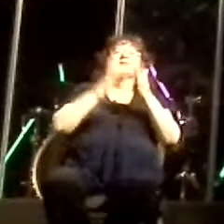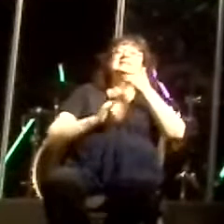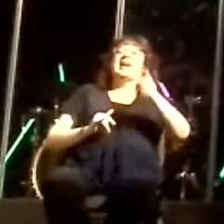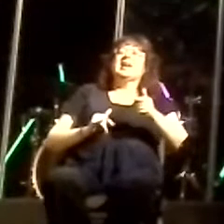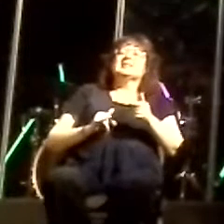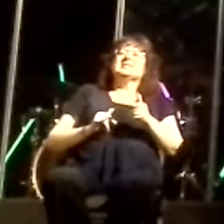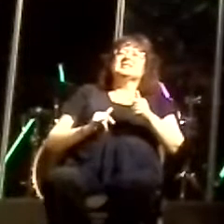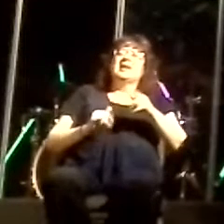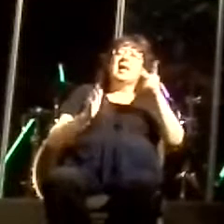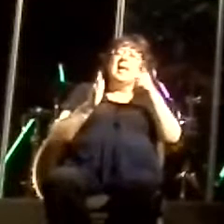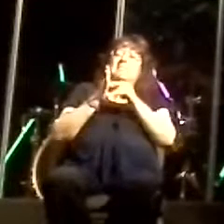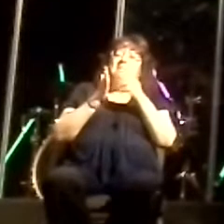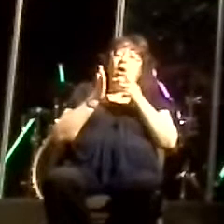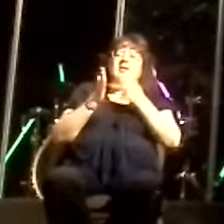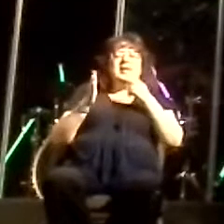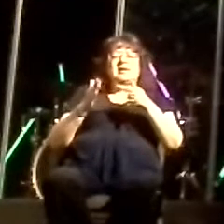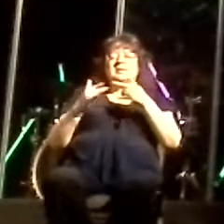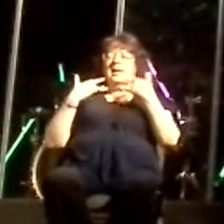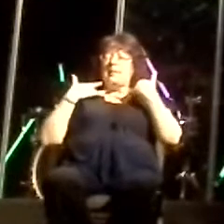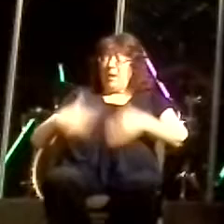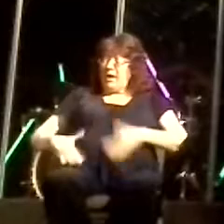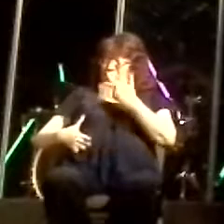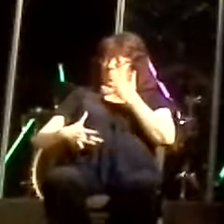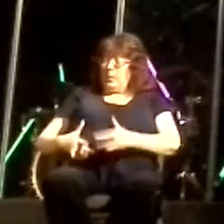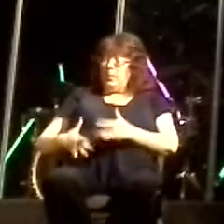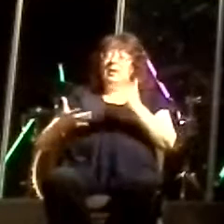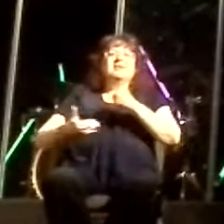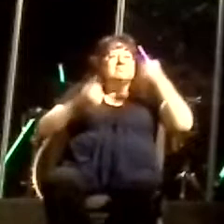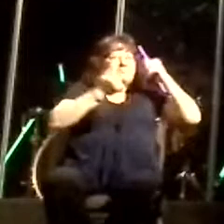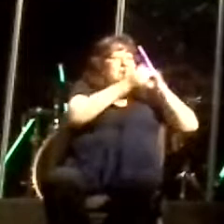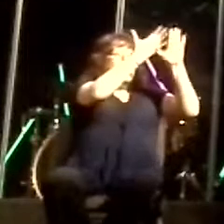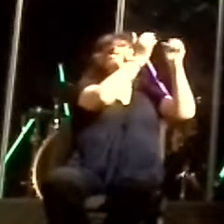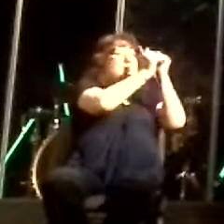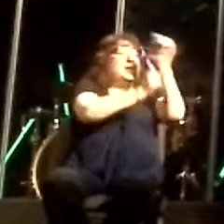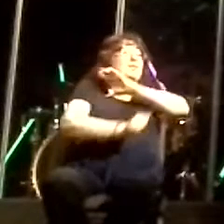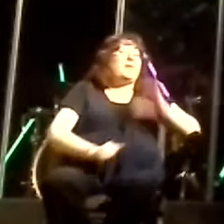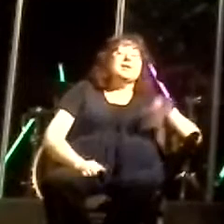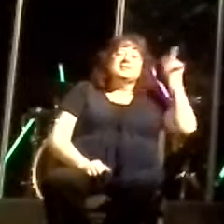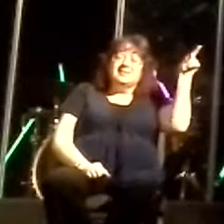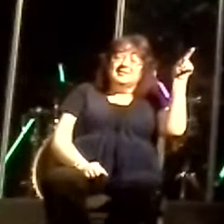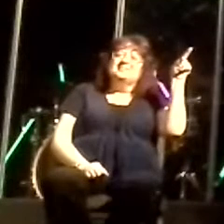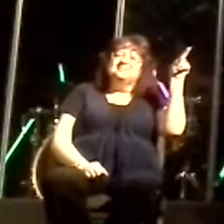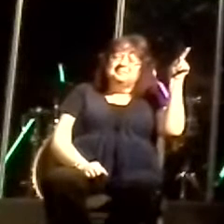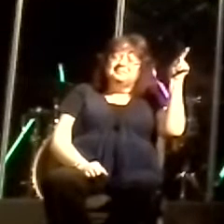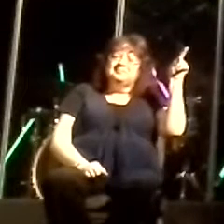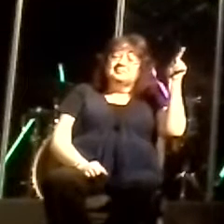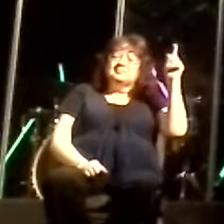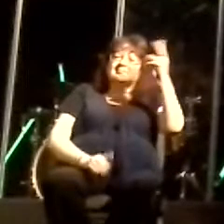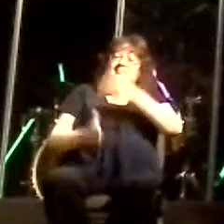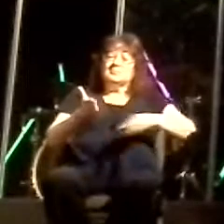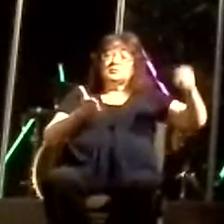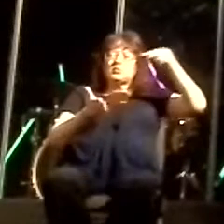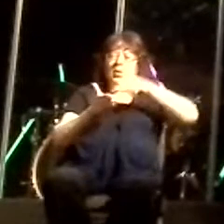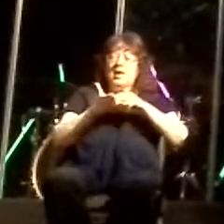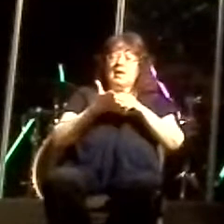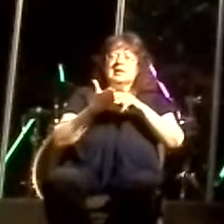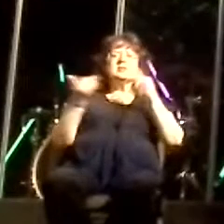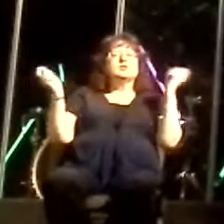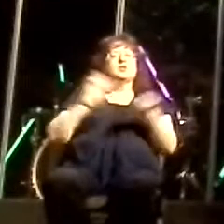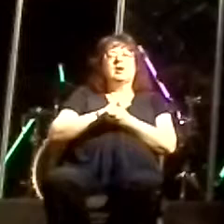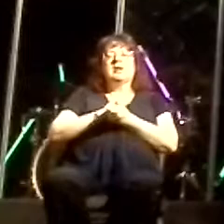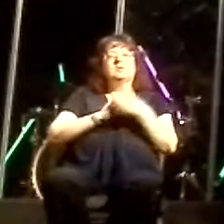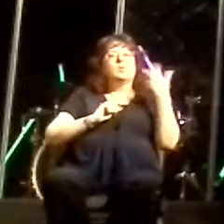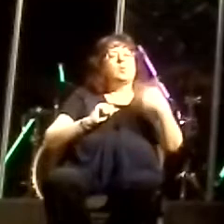said, Paul said, to be absent from the body is to be present with Christ. Amen. Resurrection is a game